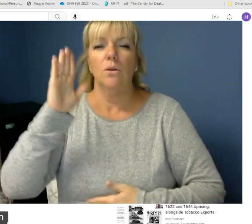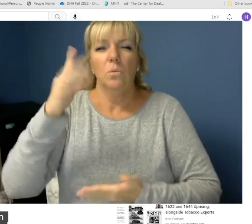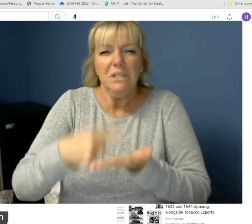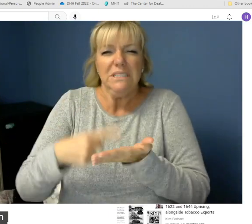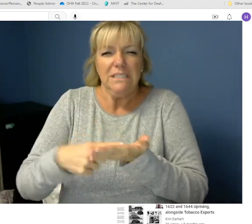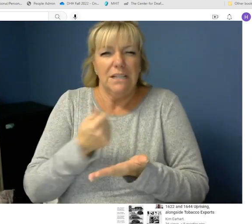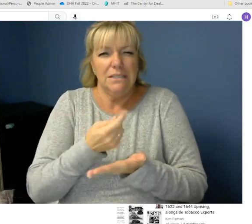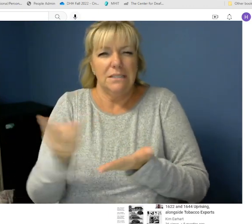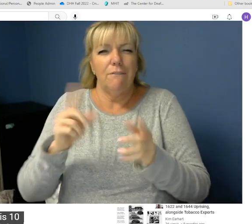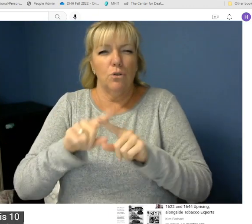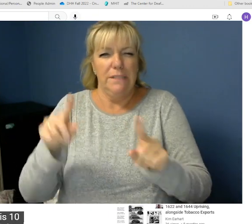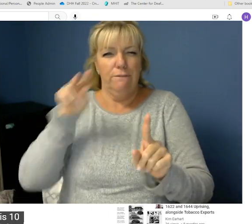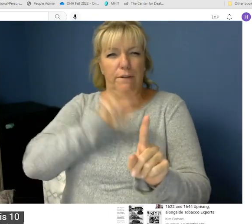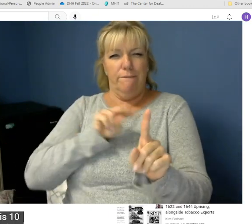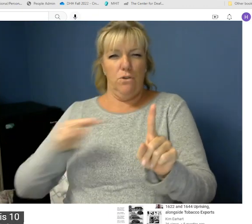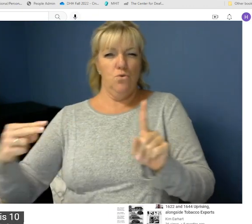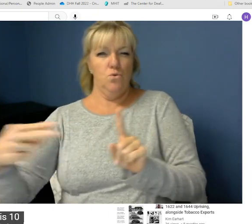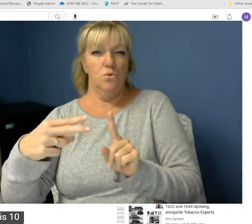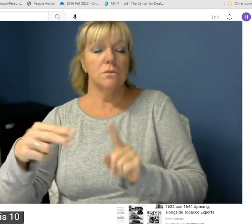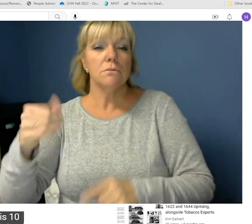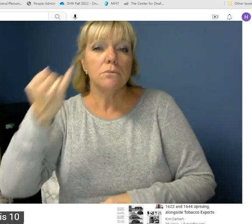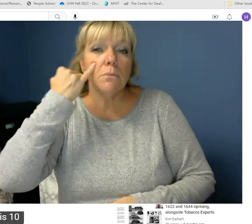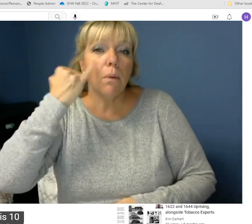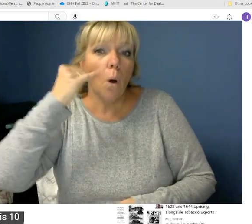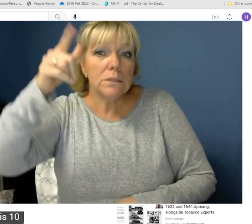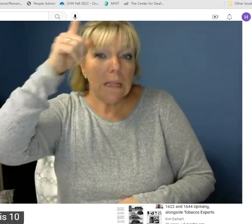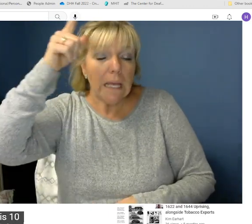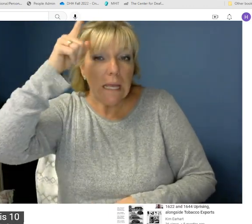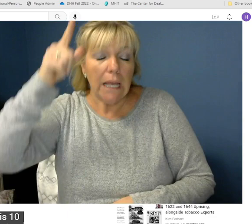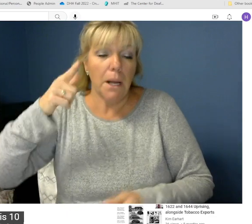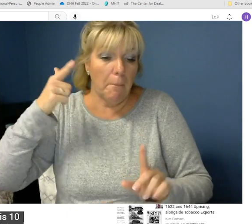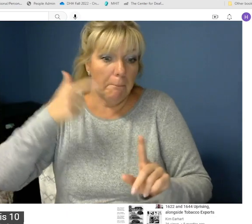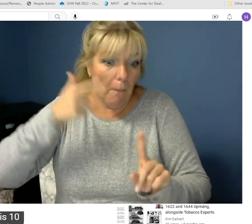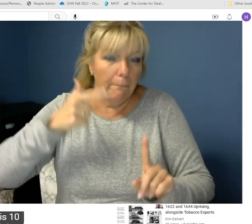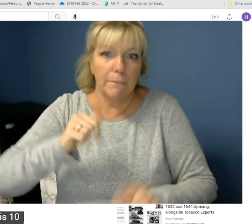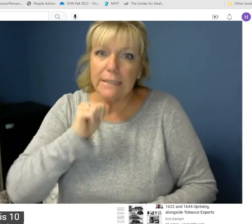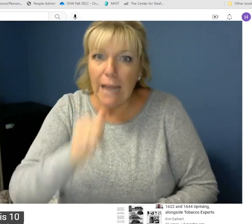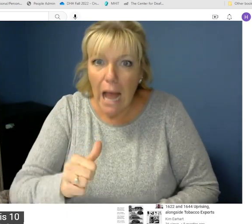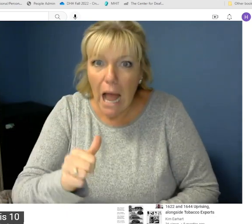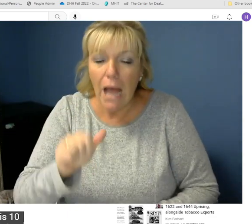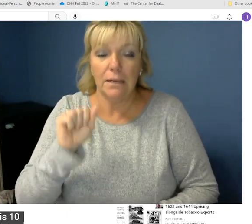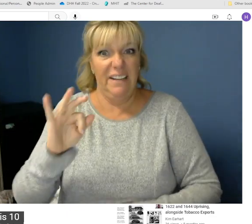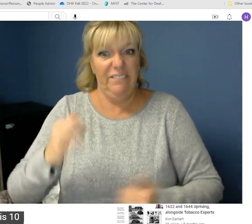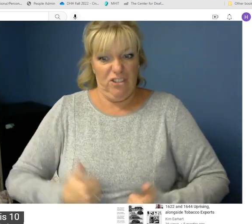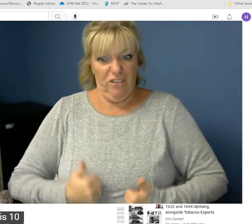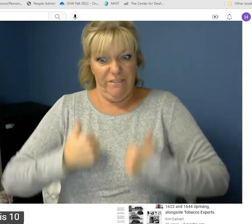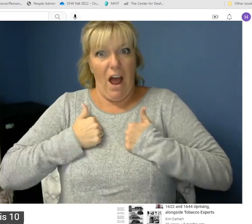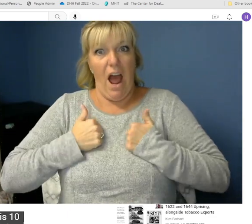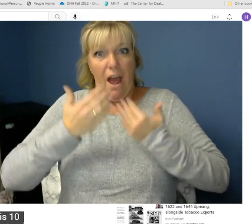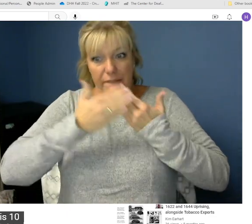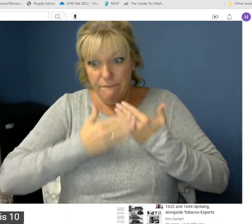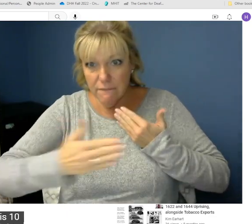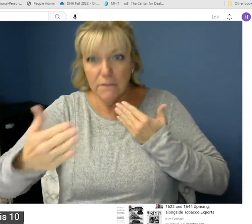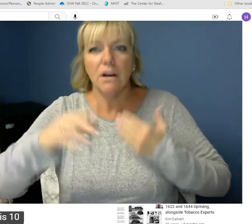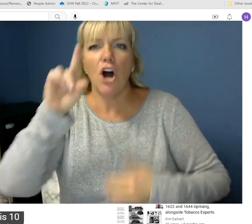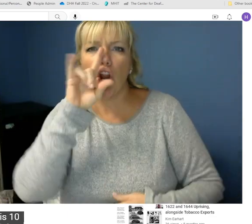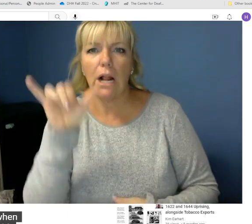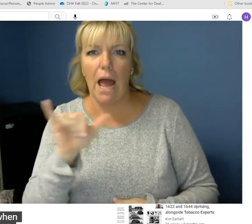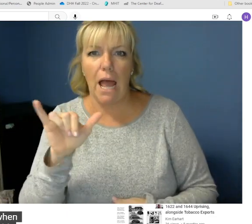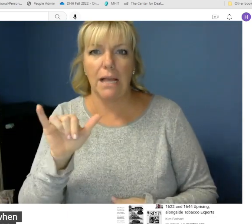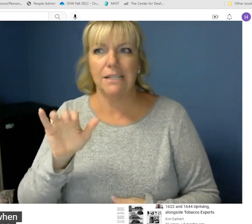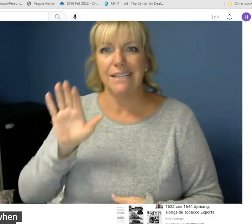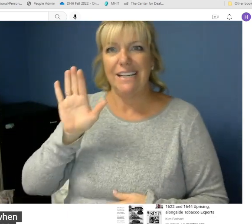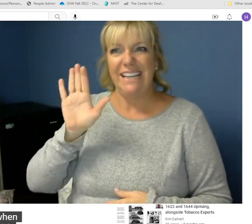had survived into the Reconstruction era. So we'll look at his 10% plan. Again, though, we can't know,